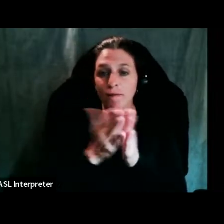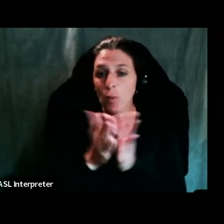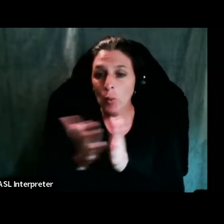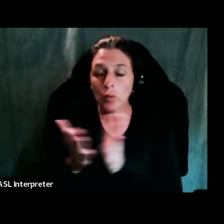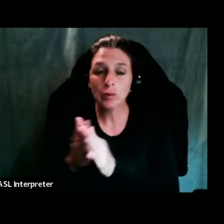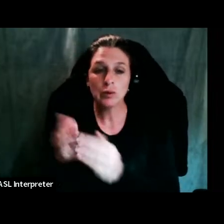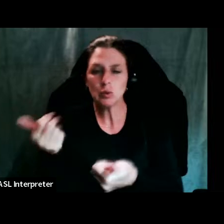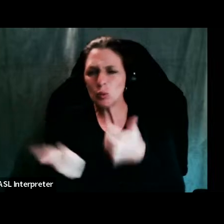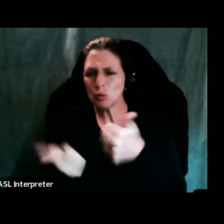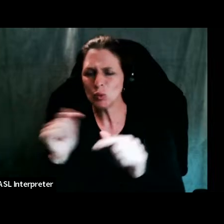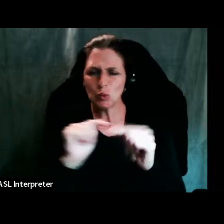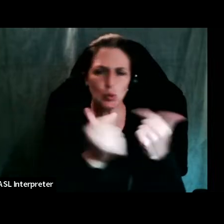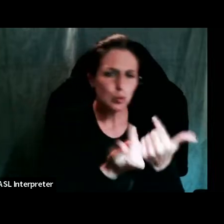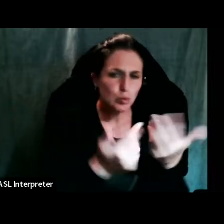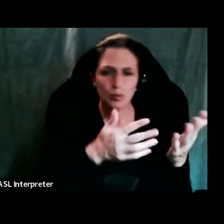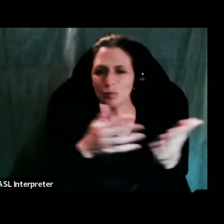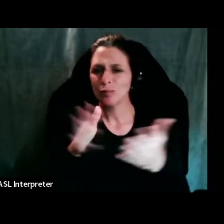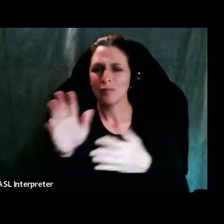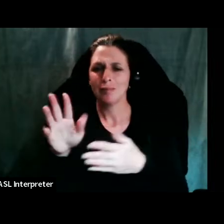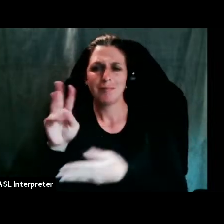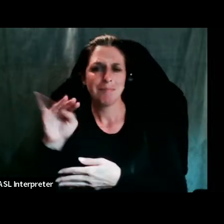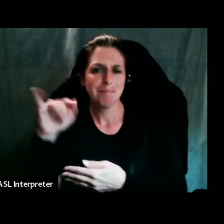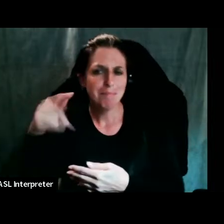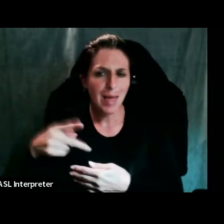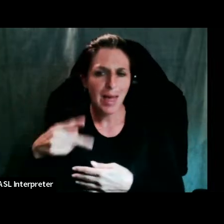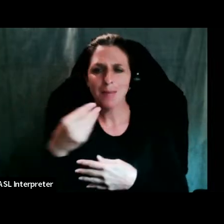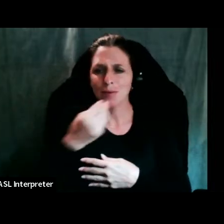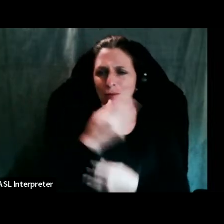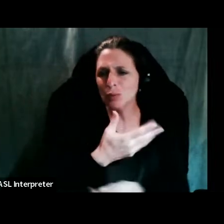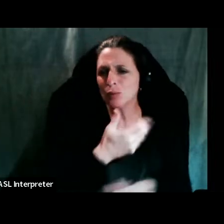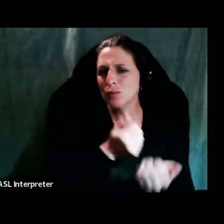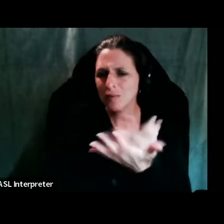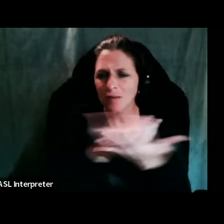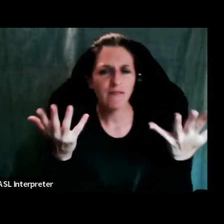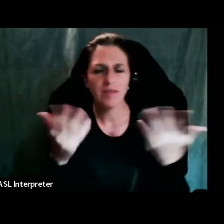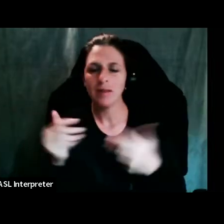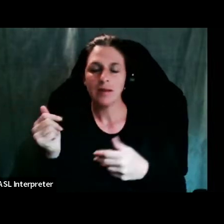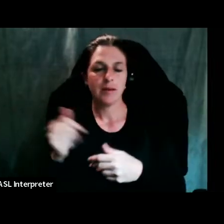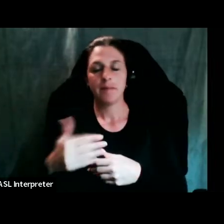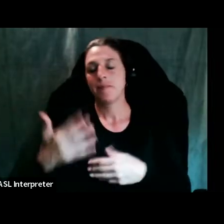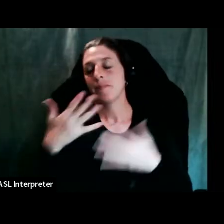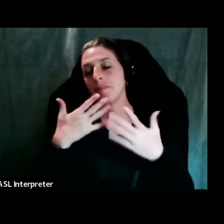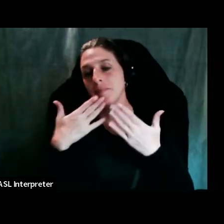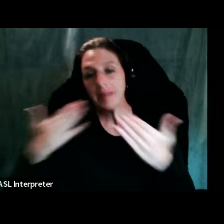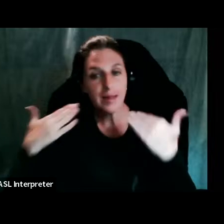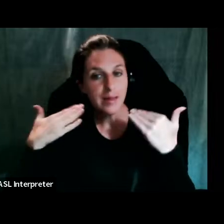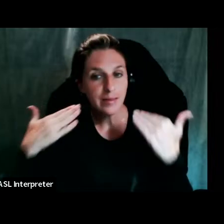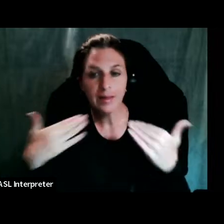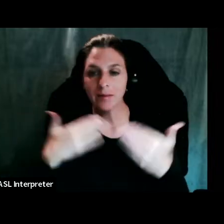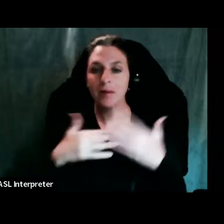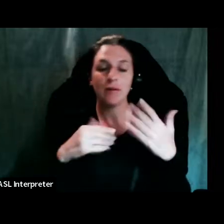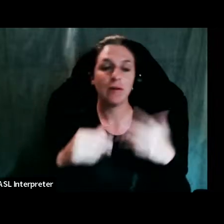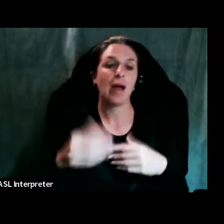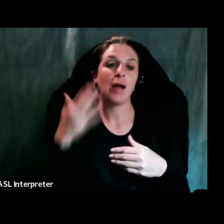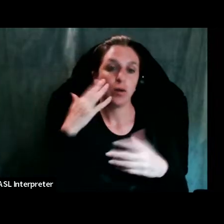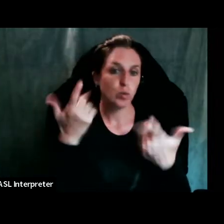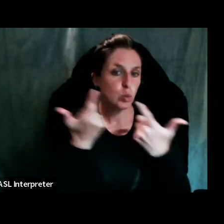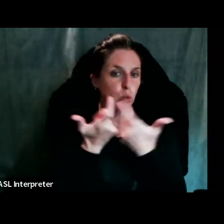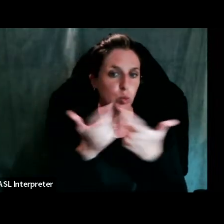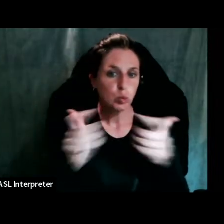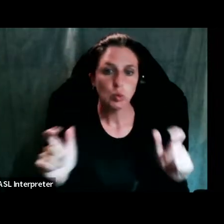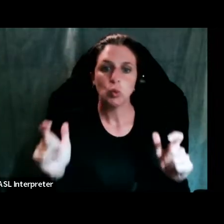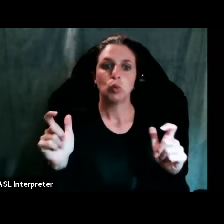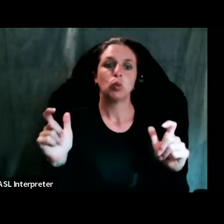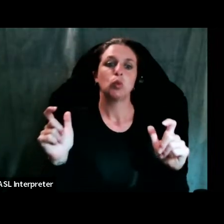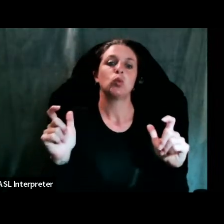and just the maps and just the food, all that. So big thanks. I know that is a huge endeavor. That's not like